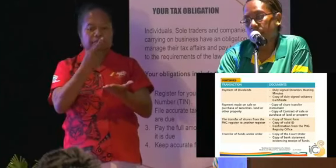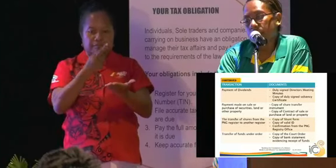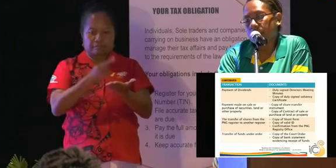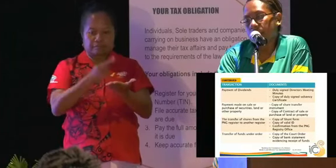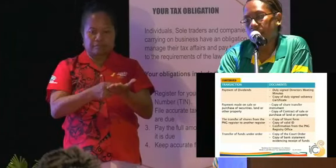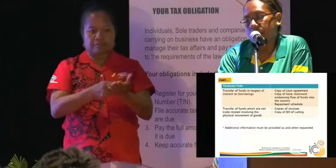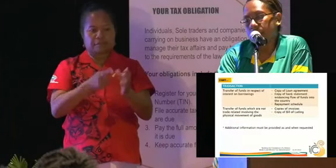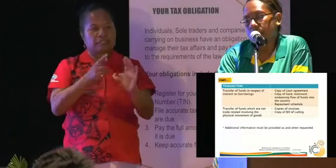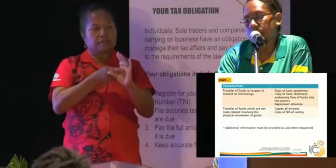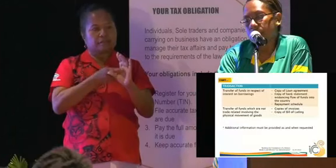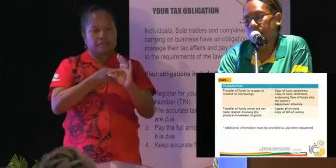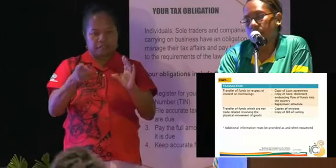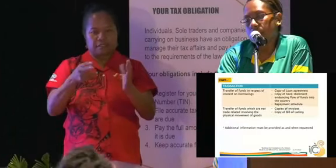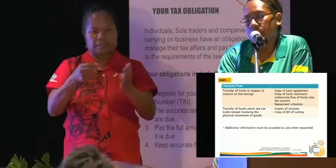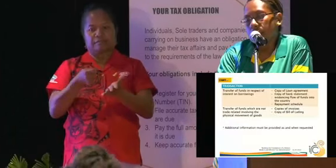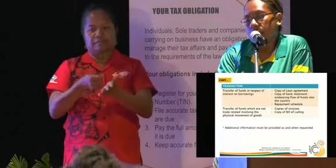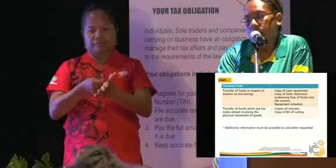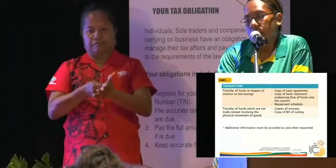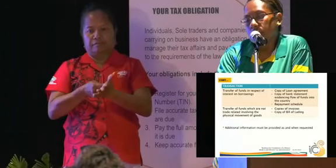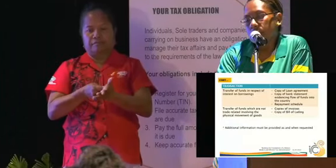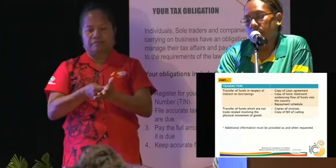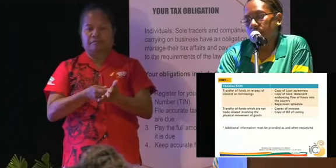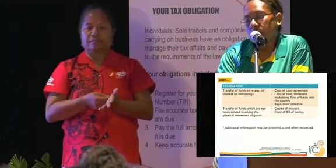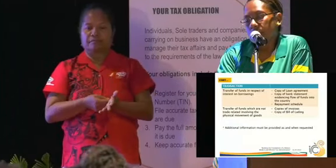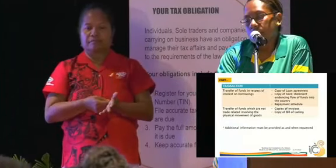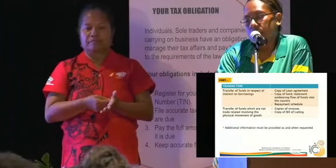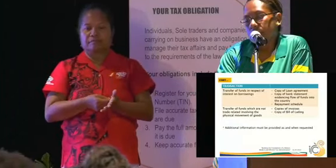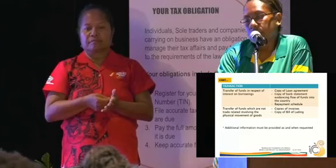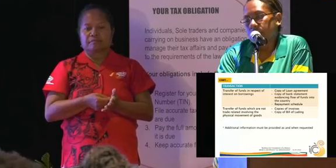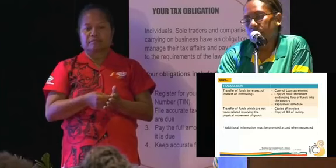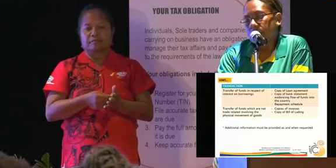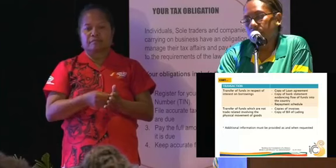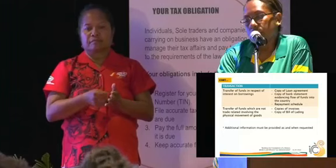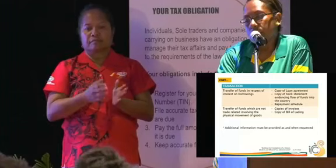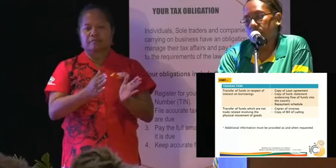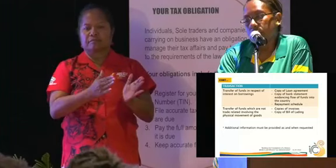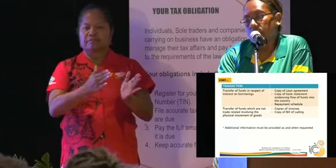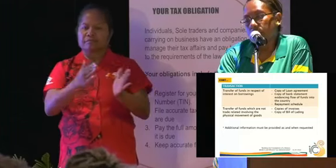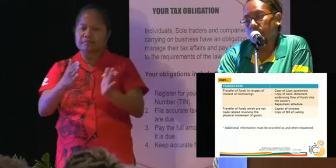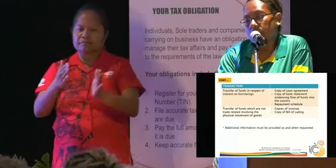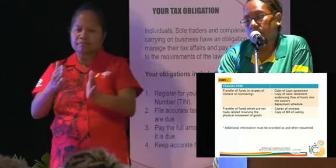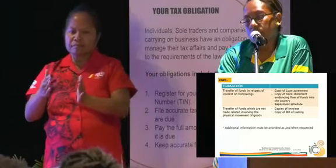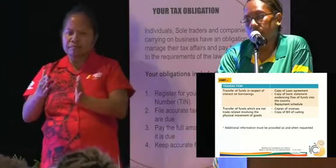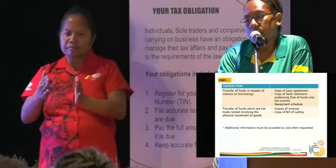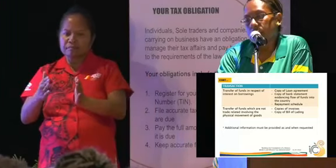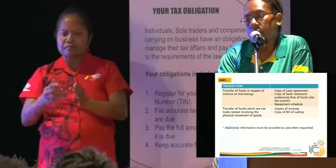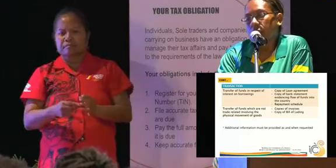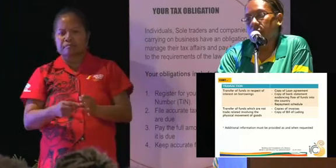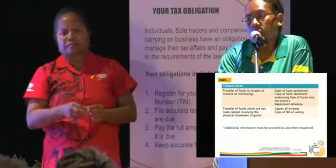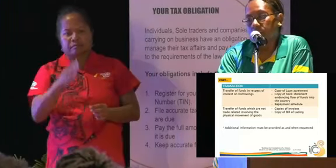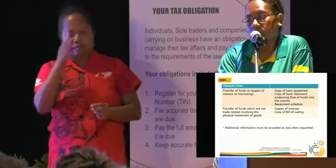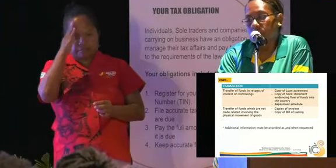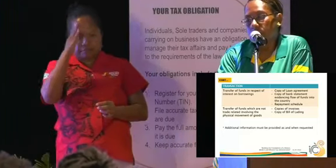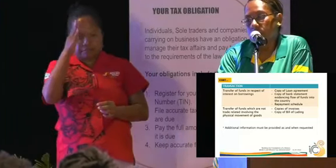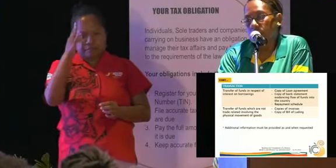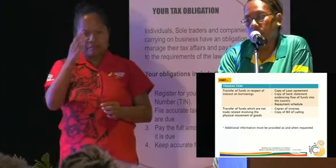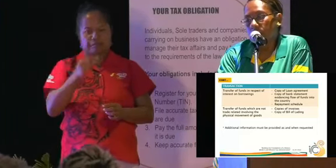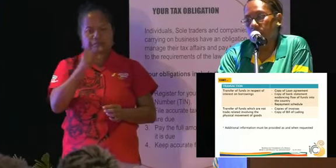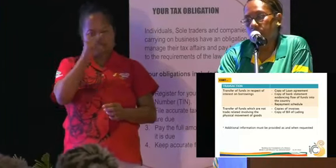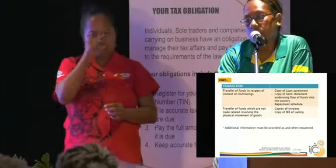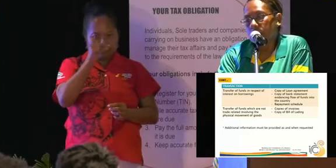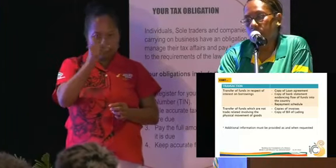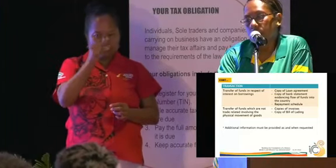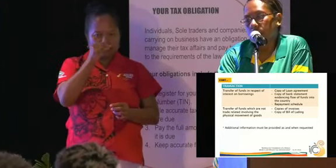receipt of funds. Transfer of funds in respect of interest on borrowings, copy of the